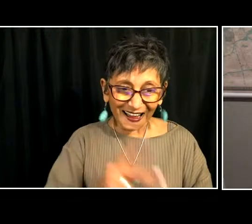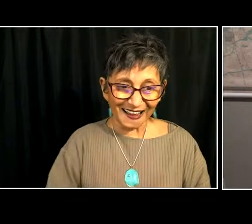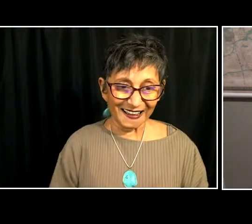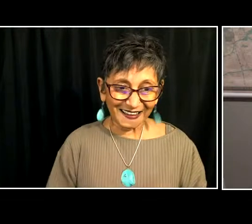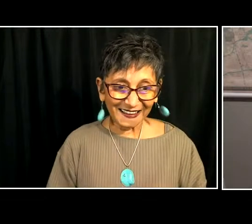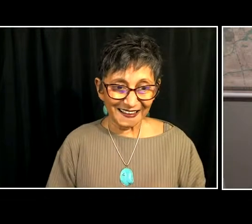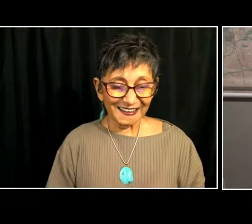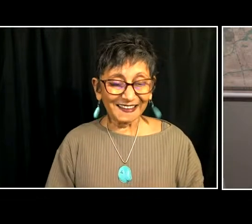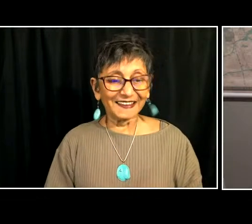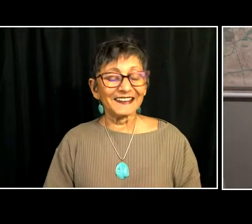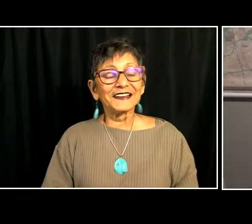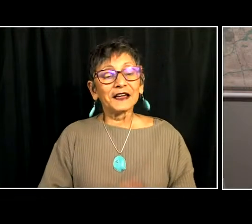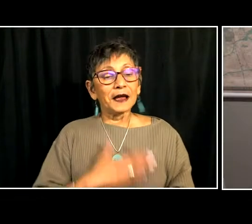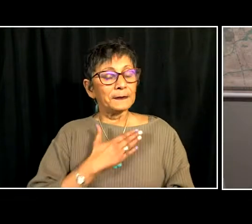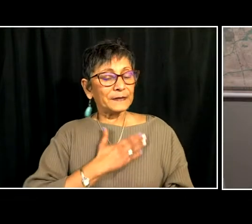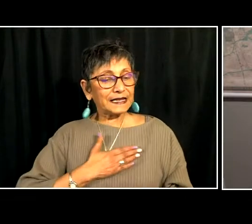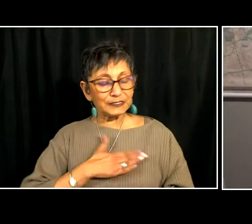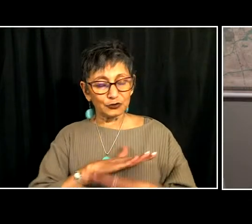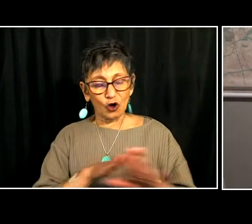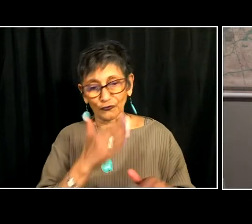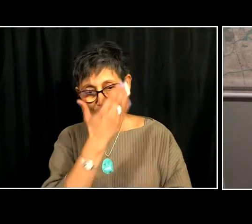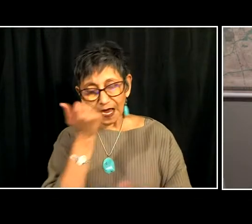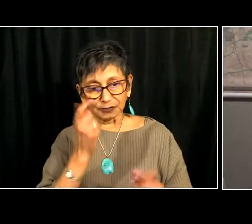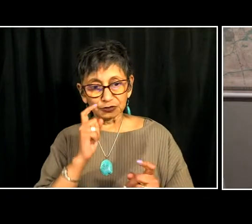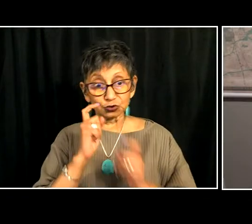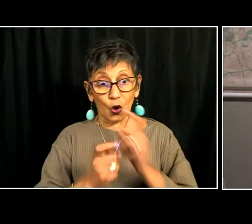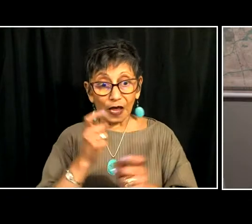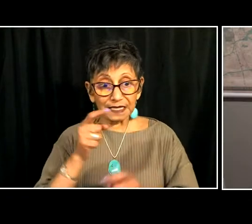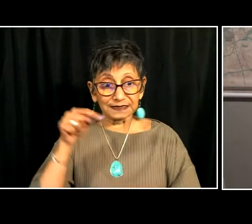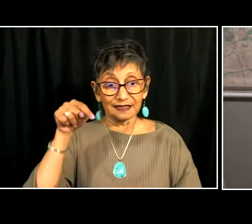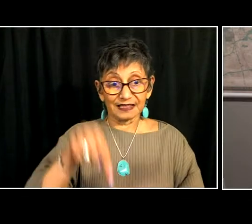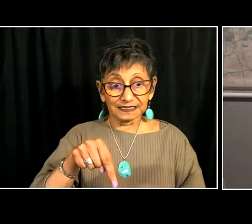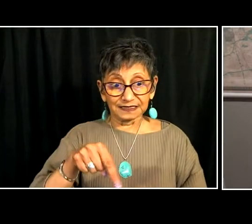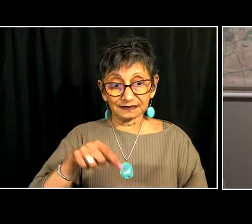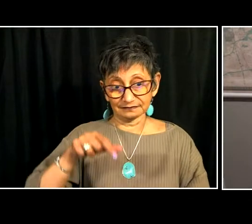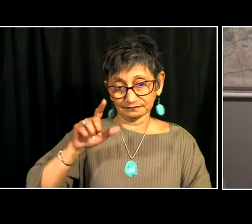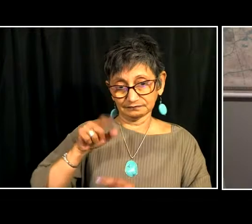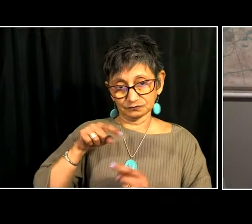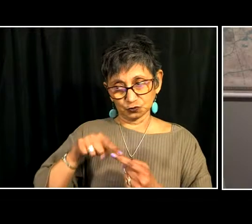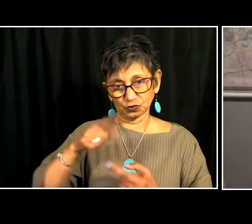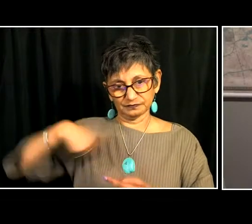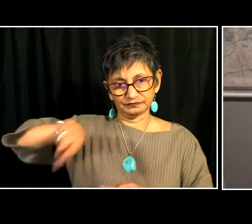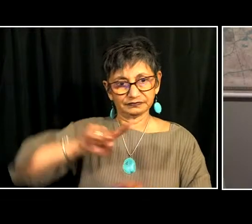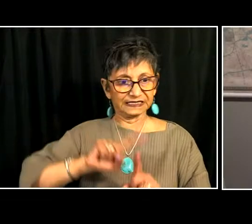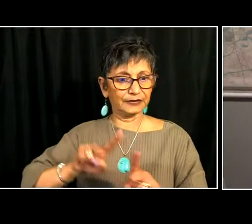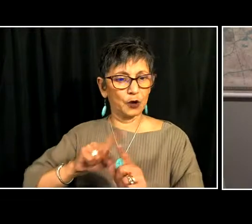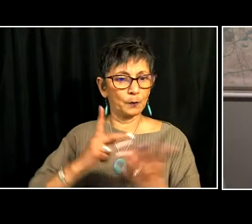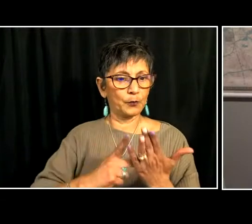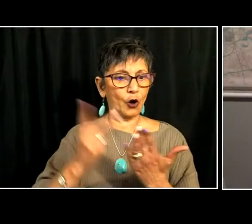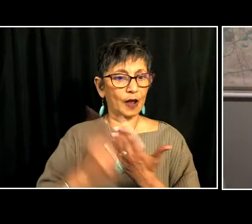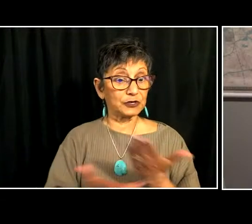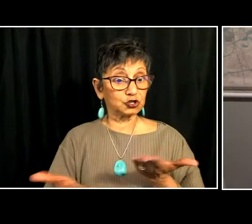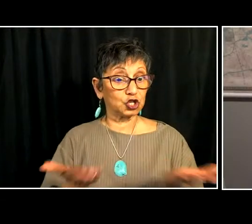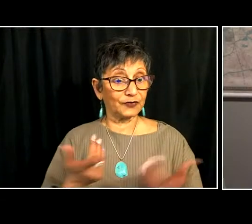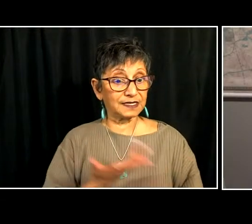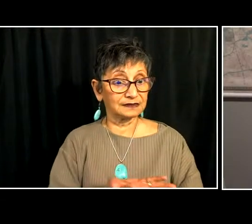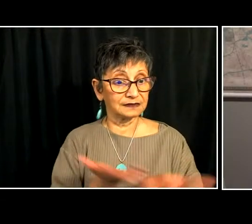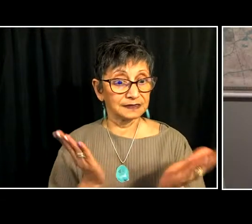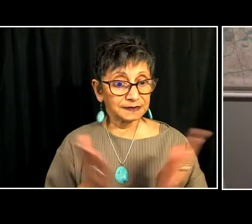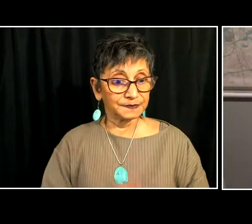webinar series. There will be 8 more presentations. And again, thank you so much, Dr. Hatrak. And don't